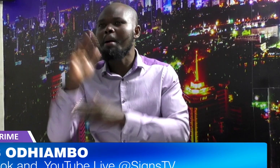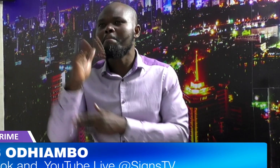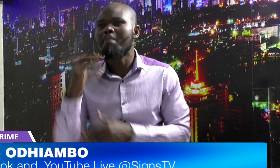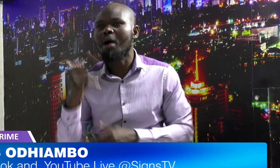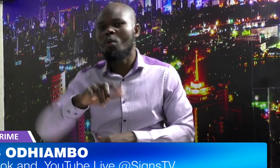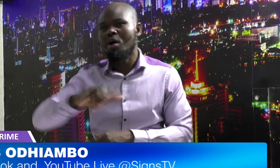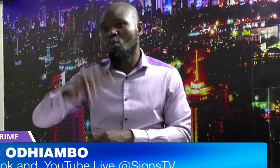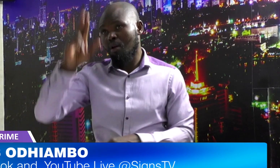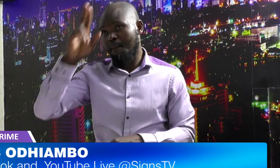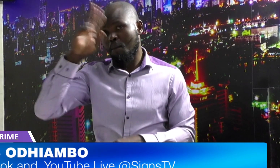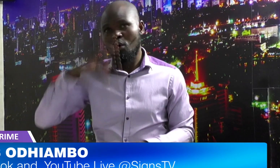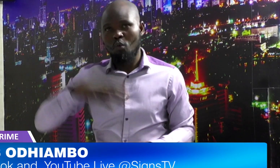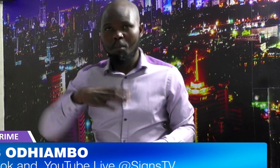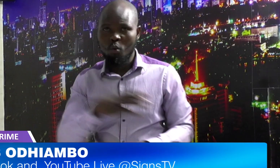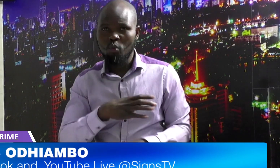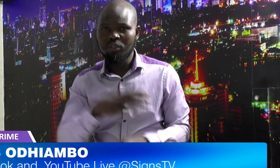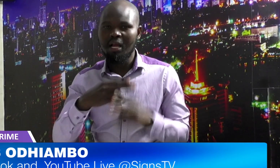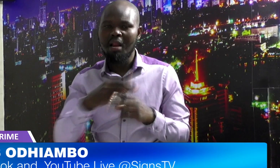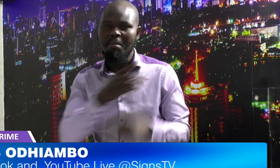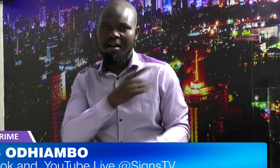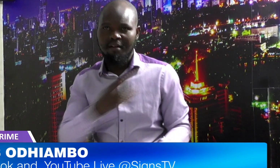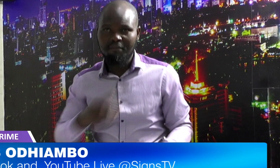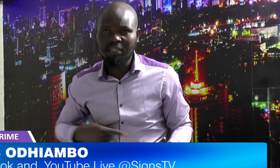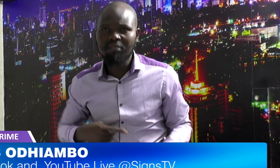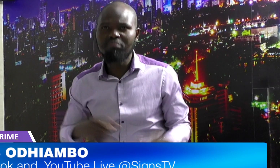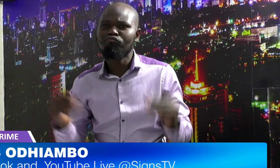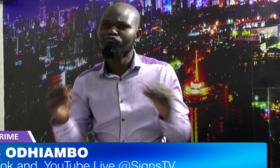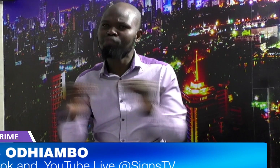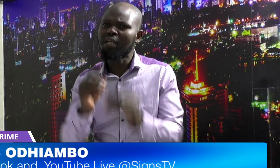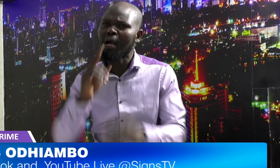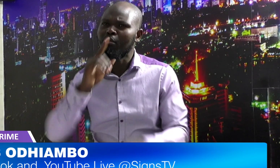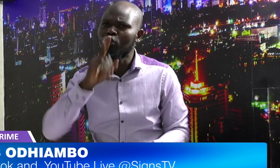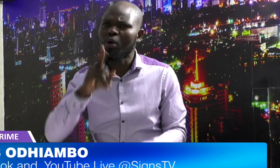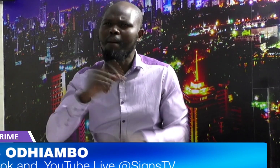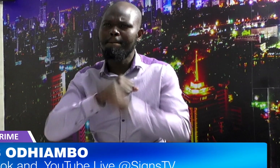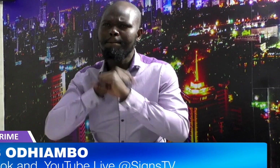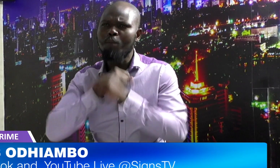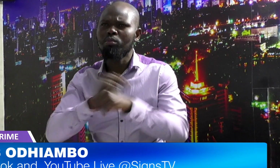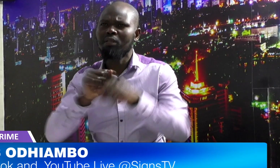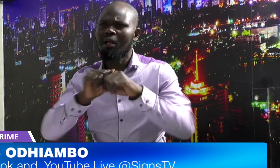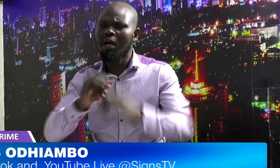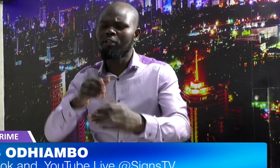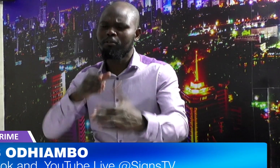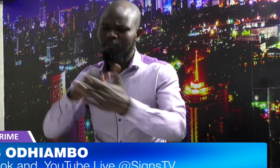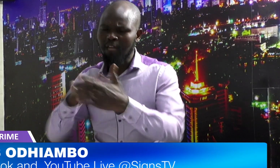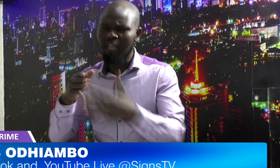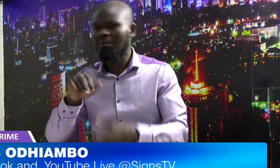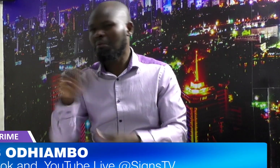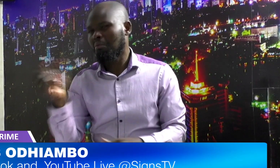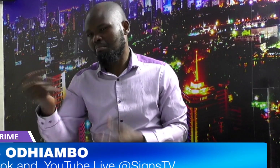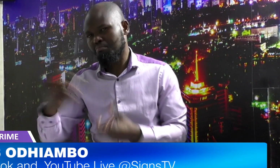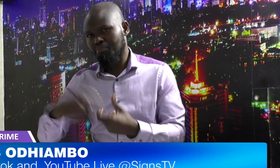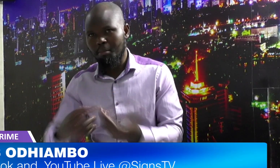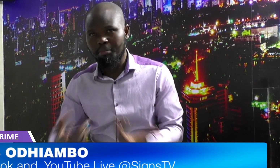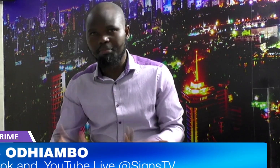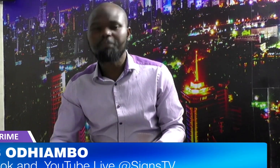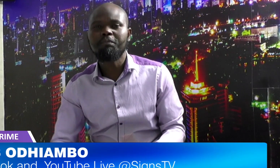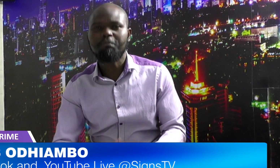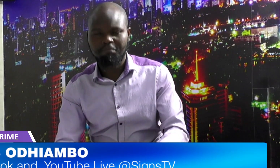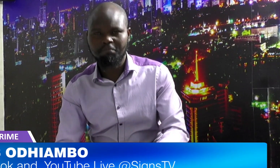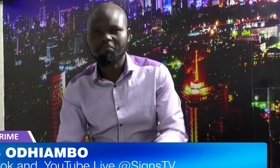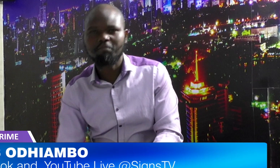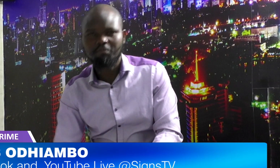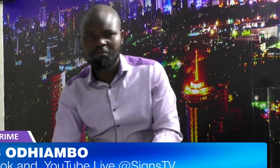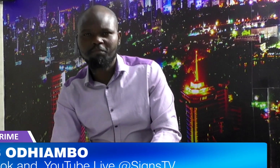security officers led by County Police Commander Mr. David Matthew to ensure the protection of the land